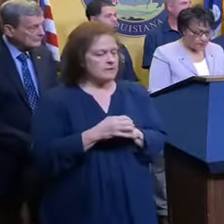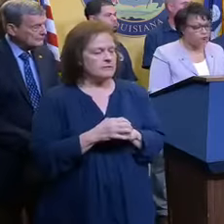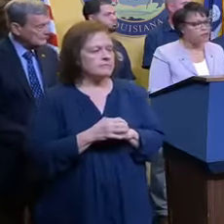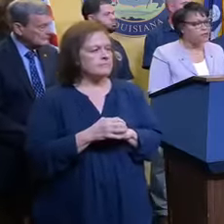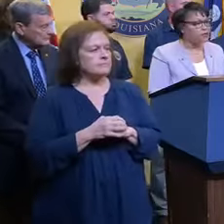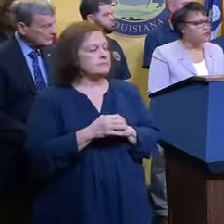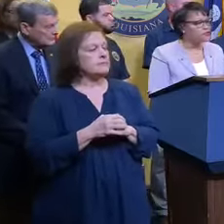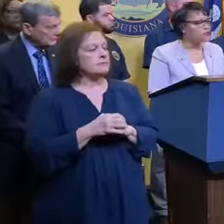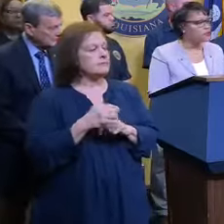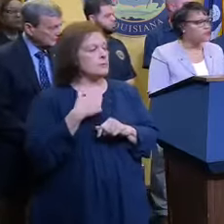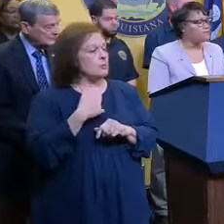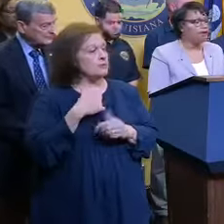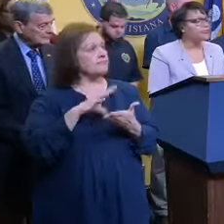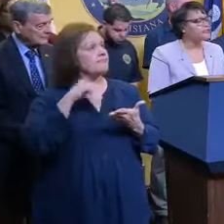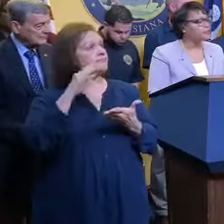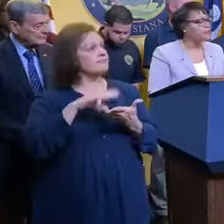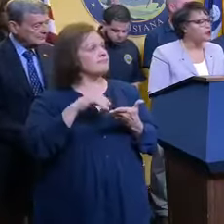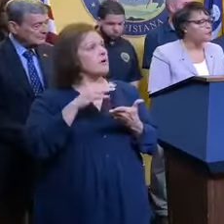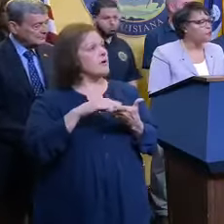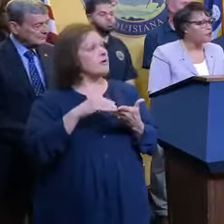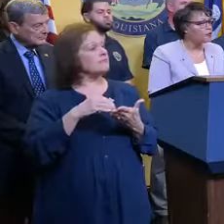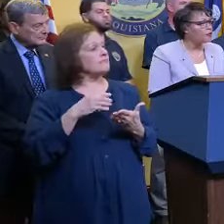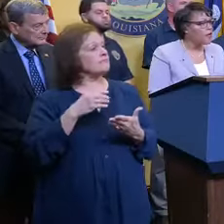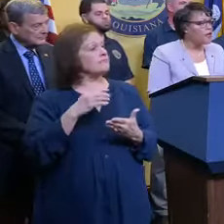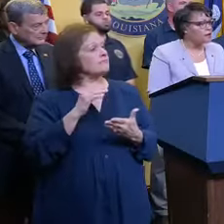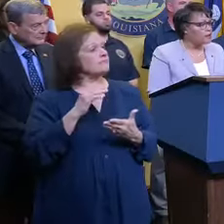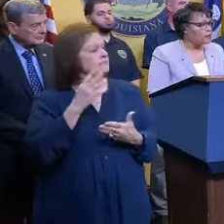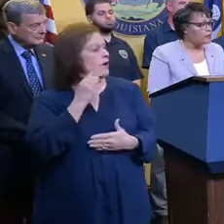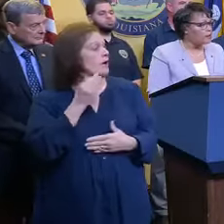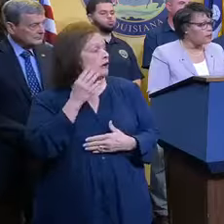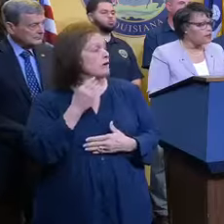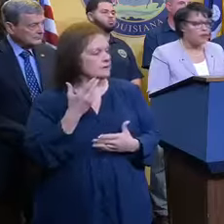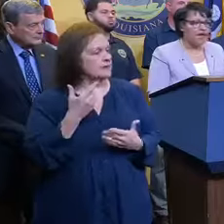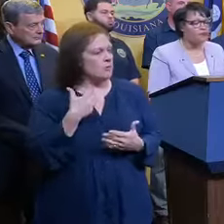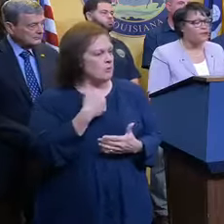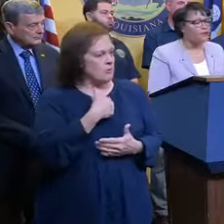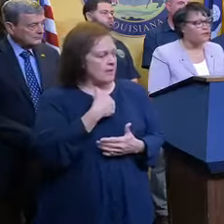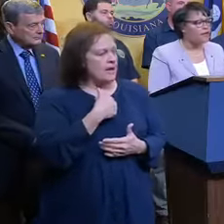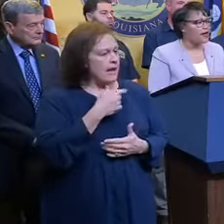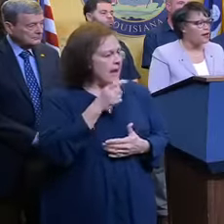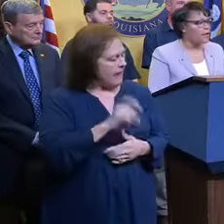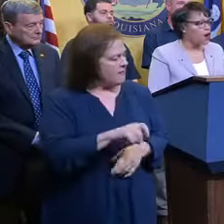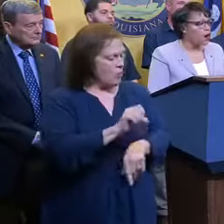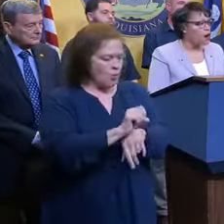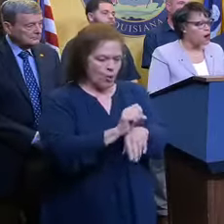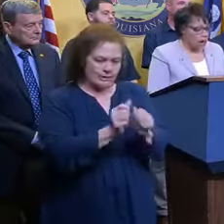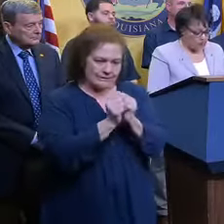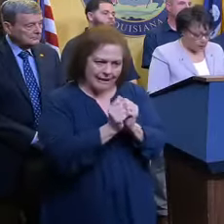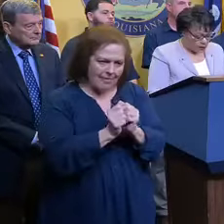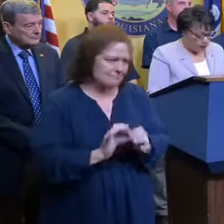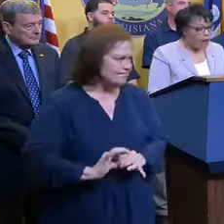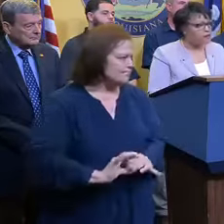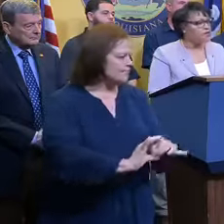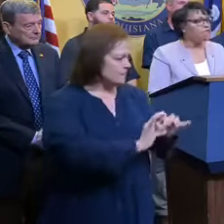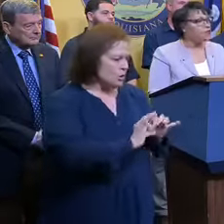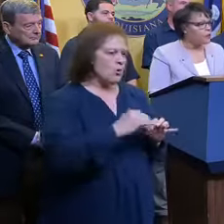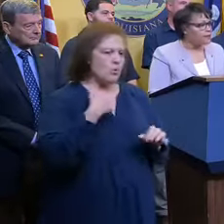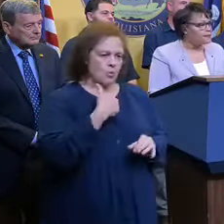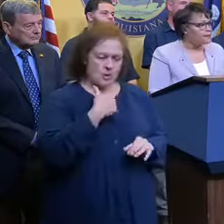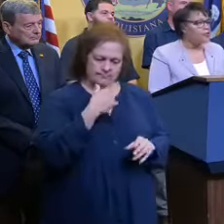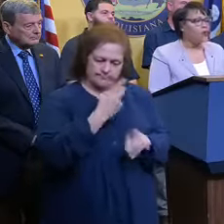many previous emergencies that we faced in the city of New Orleans that not only that we have to be unified, and we are, but we know how to